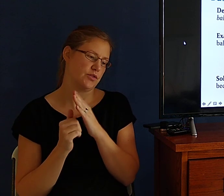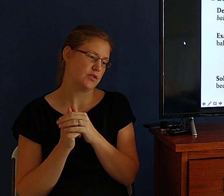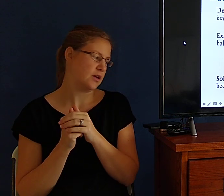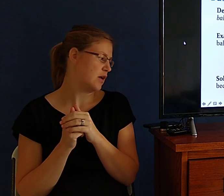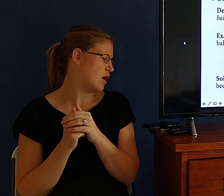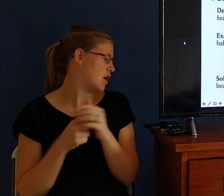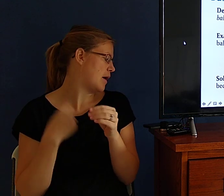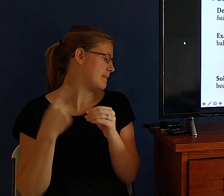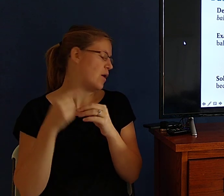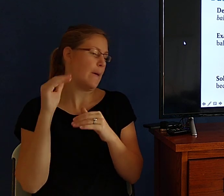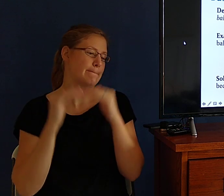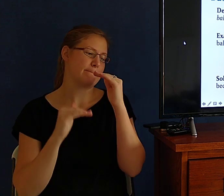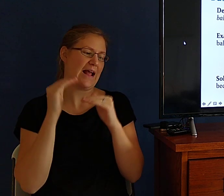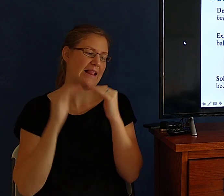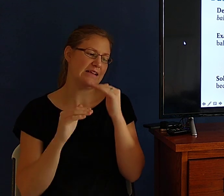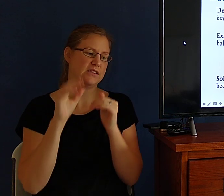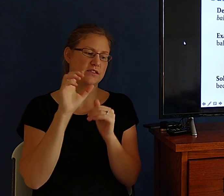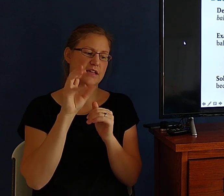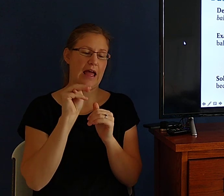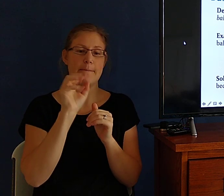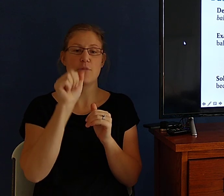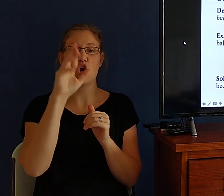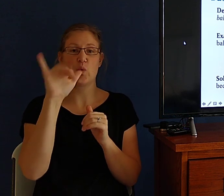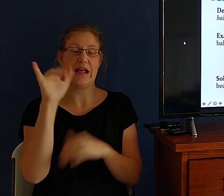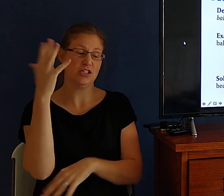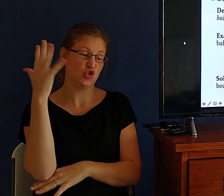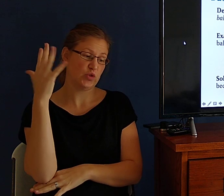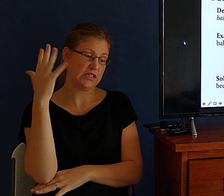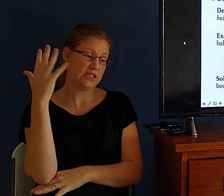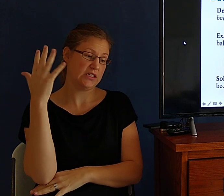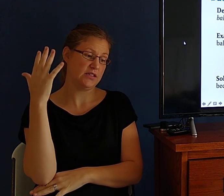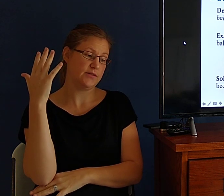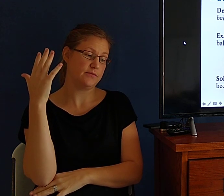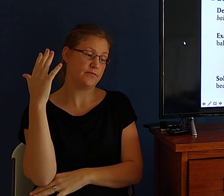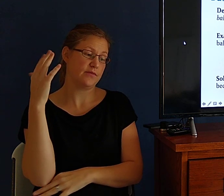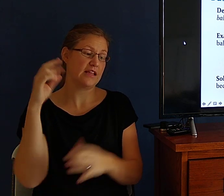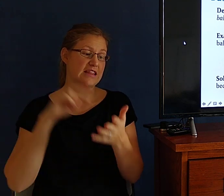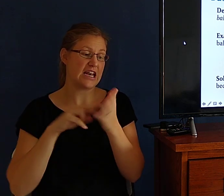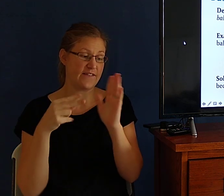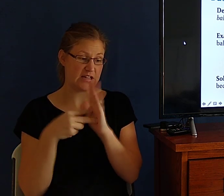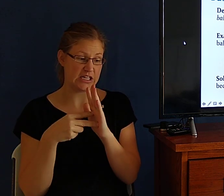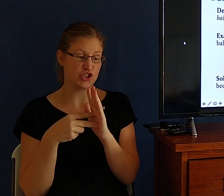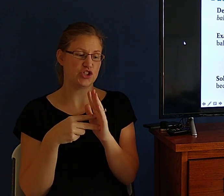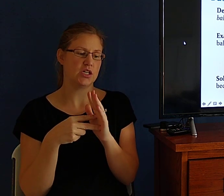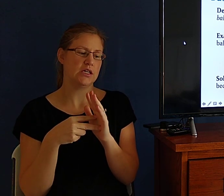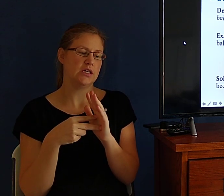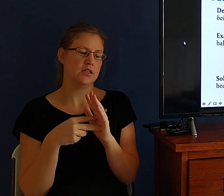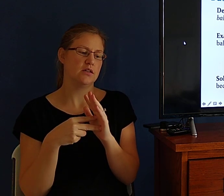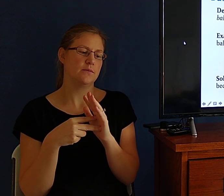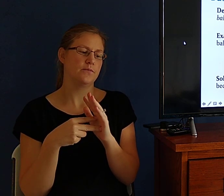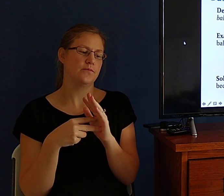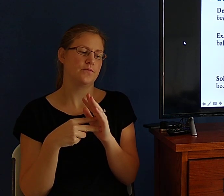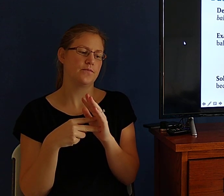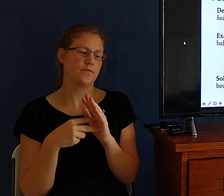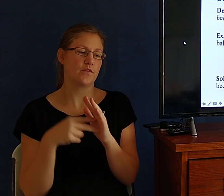about the balanced M-array trees. And the definition again of this type